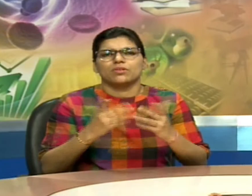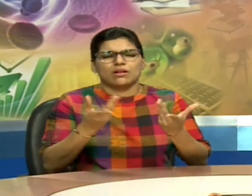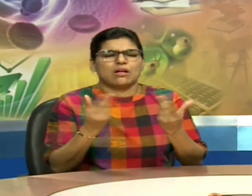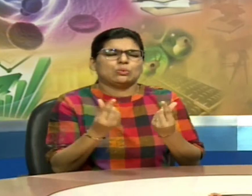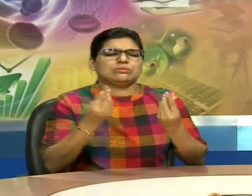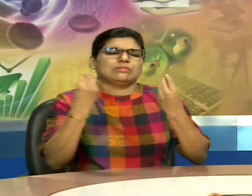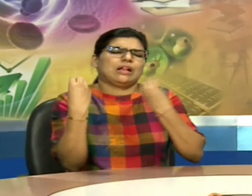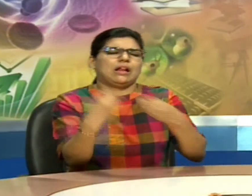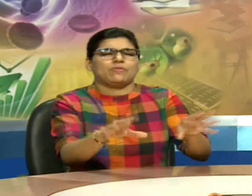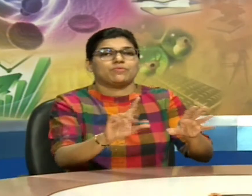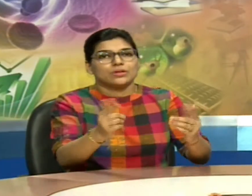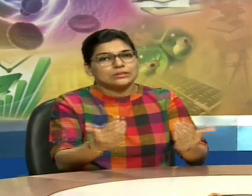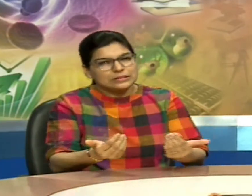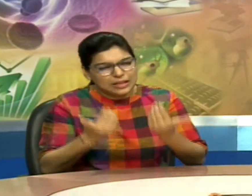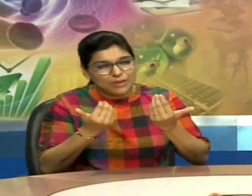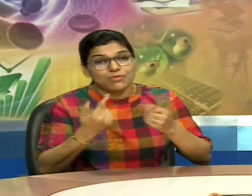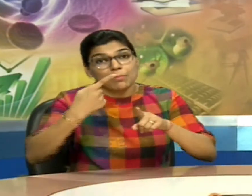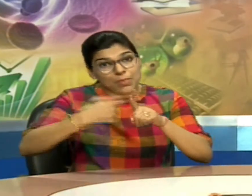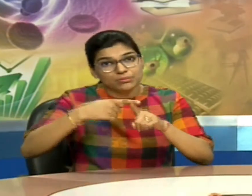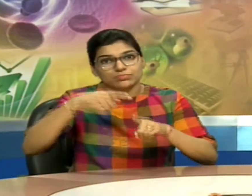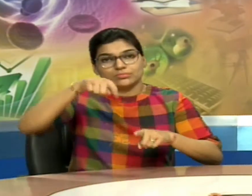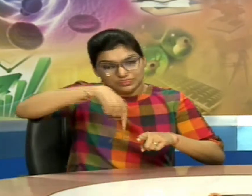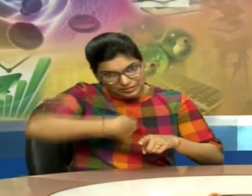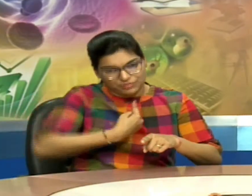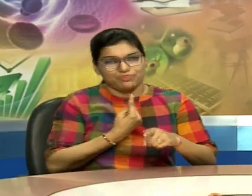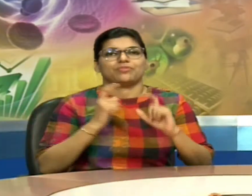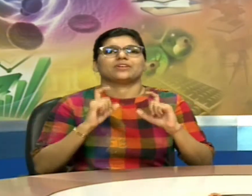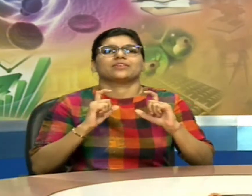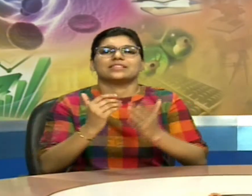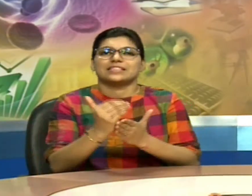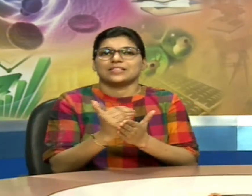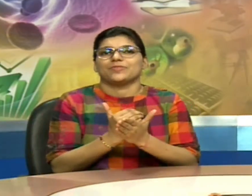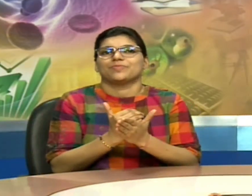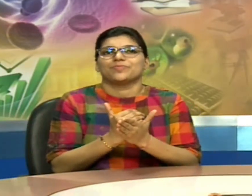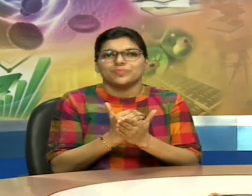planet, we should save yourself.